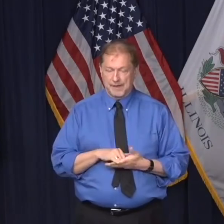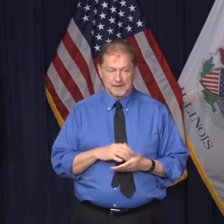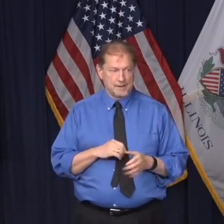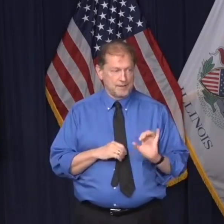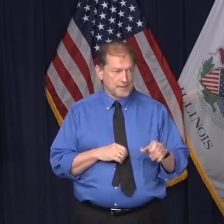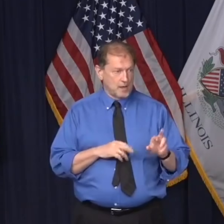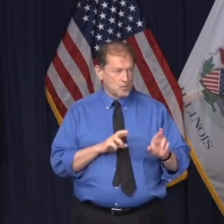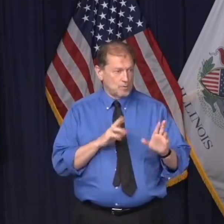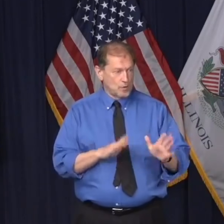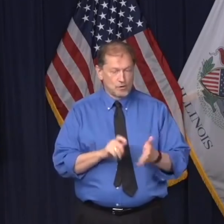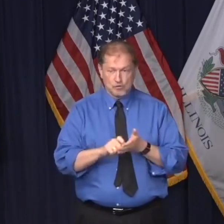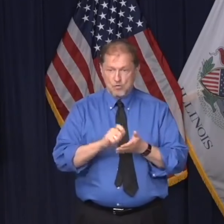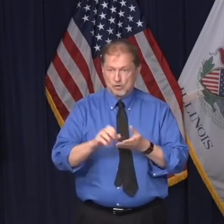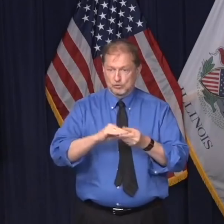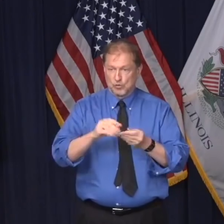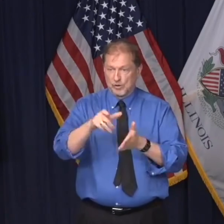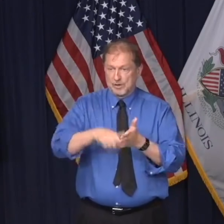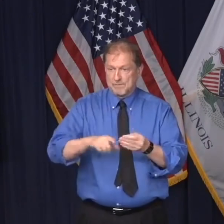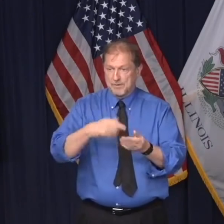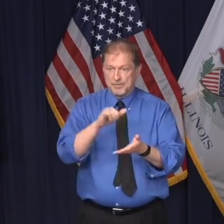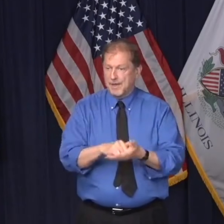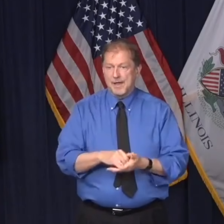reporter wrote a story about it.